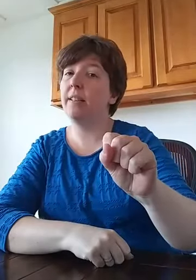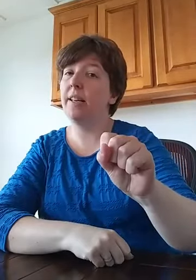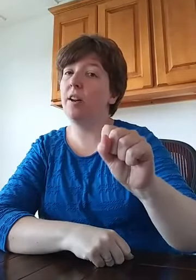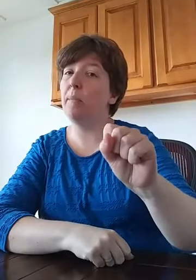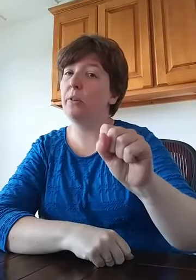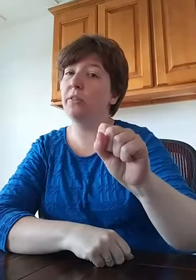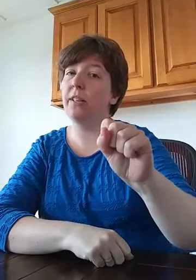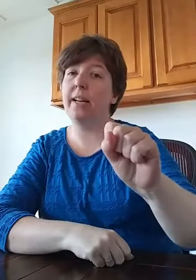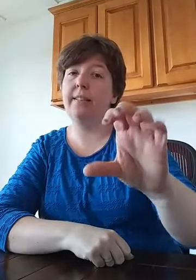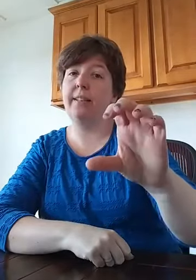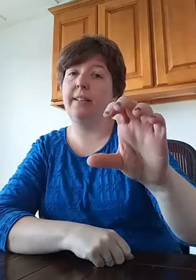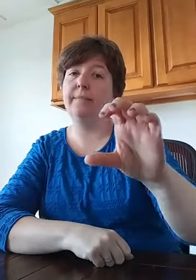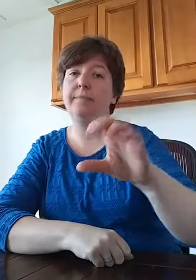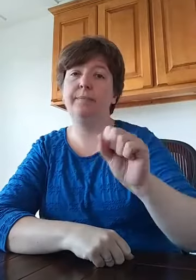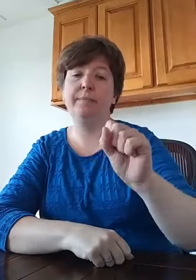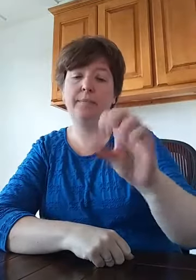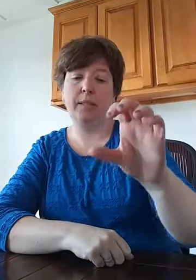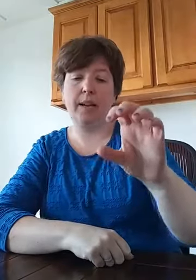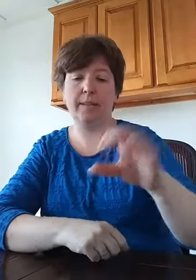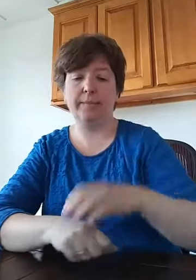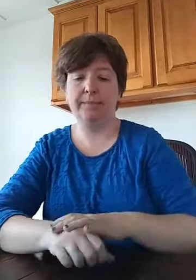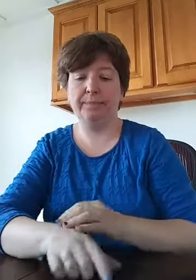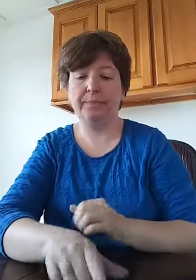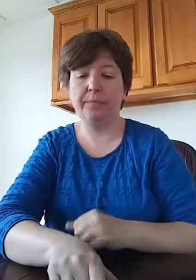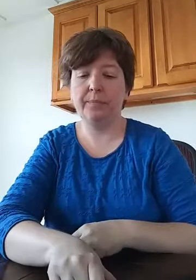it almost looks like SC, sec.